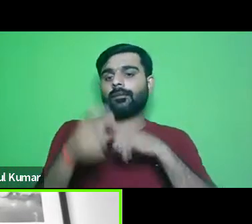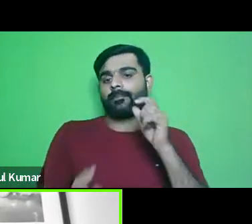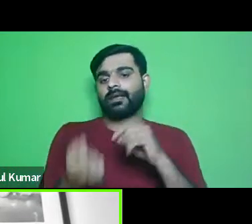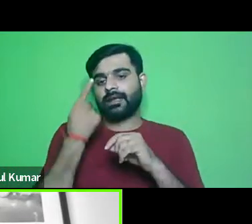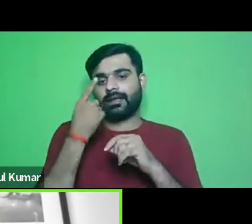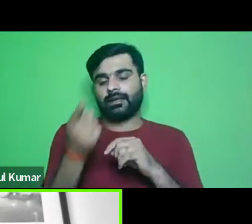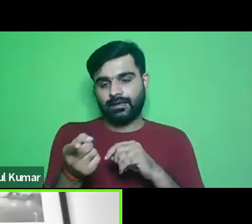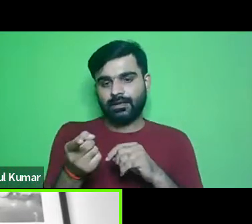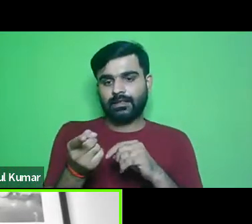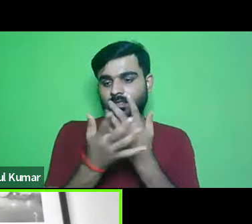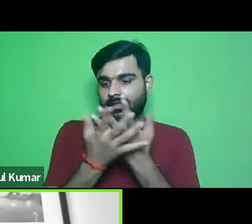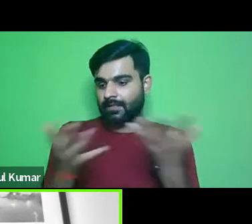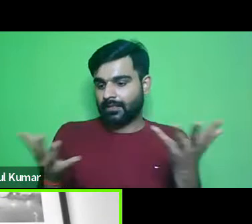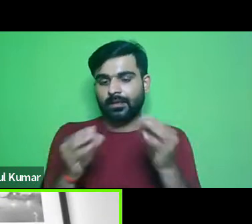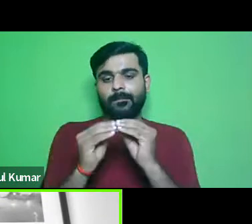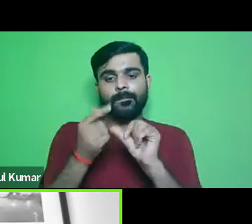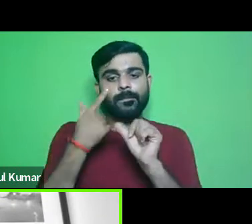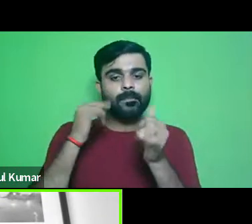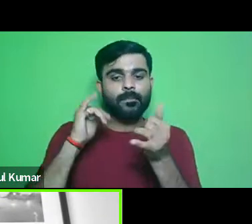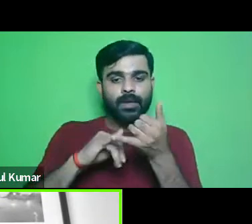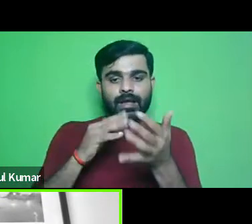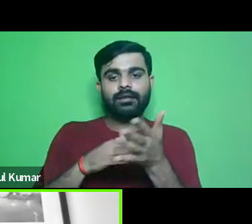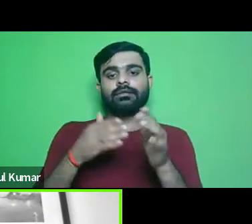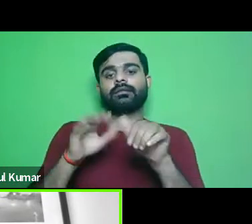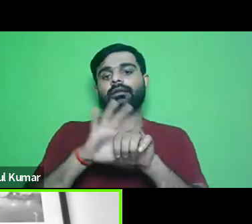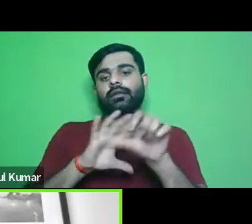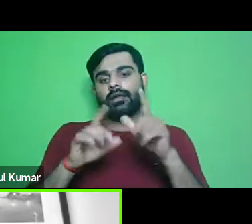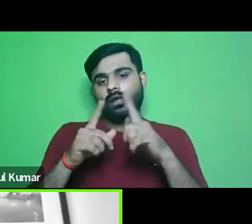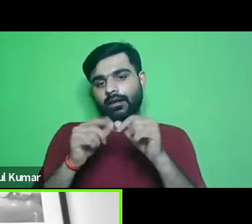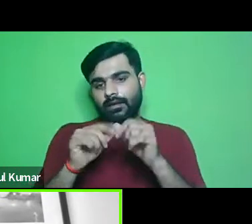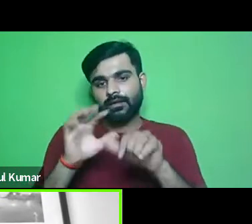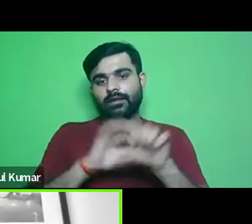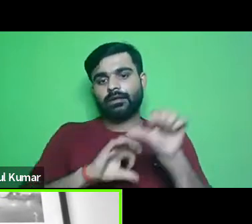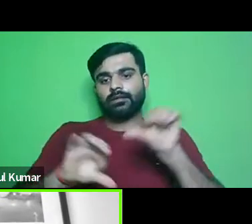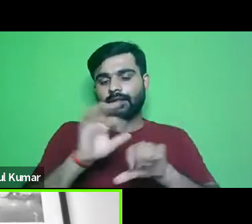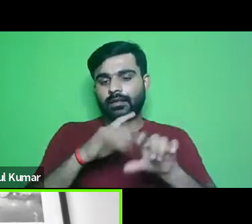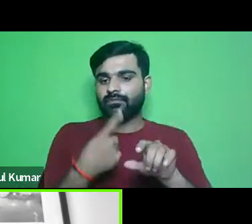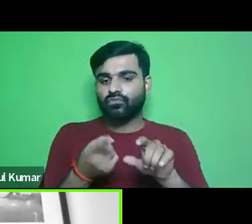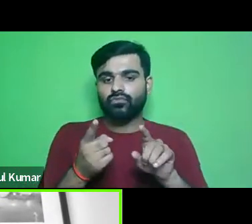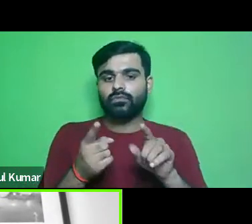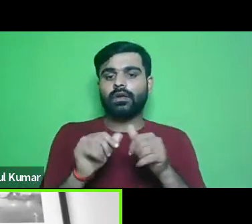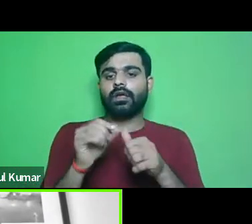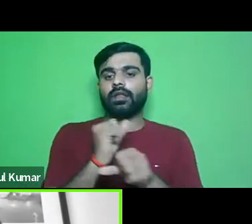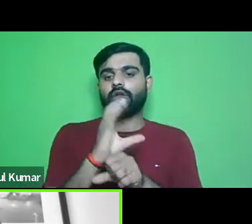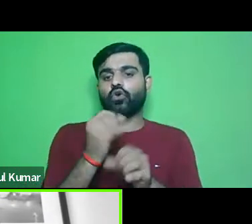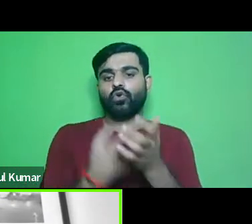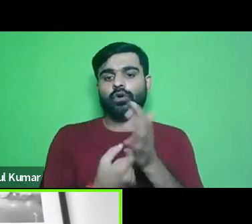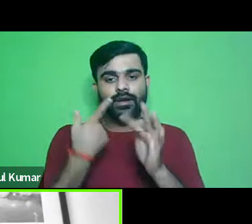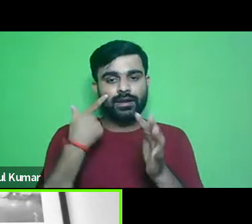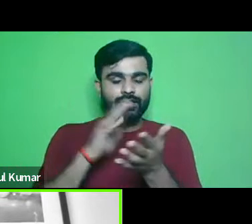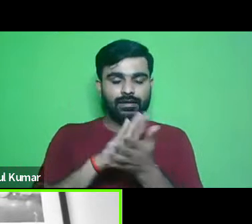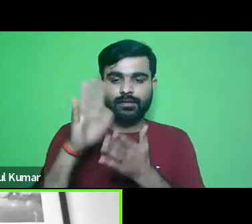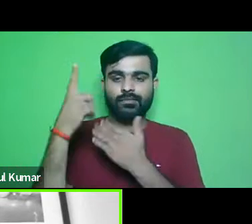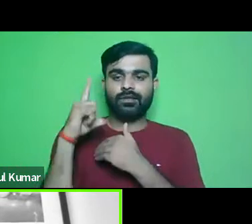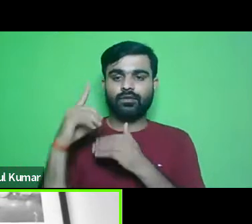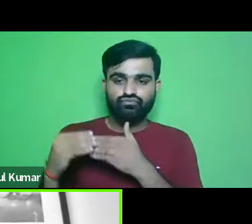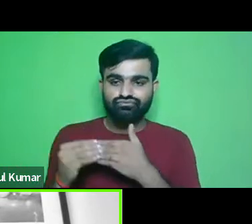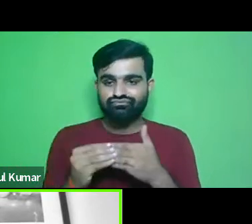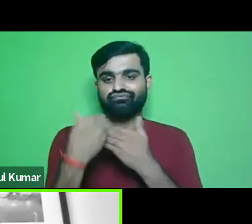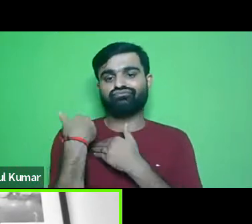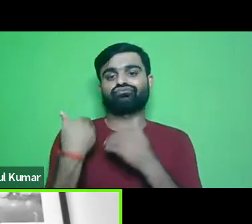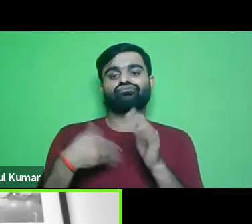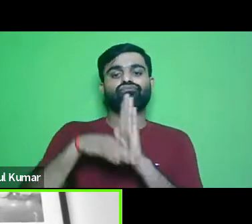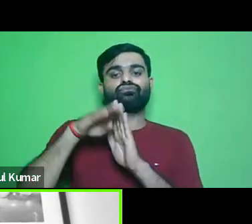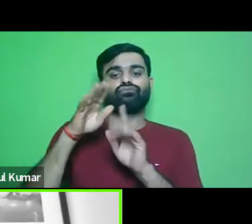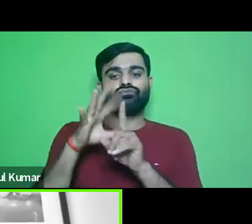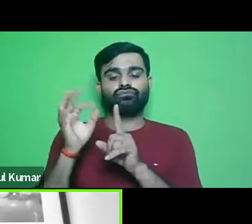understand things like bias in data set and algorithms better. So I think making sure that there's awareness at like the leadership level in these organizations